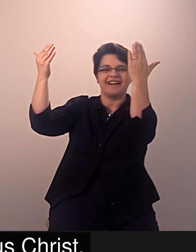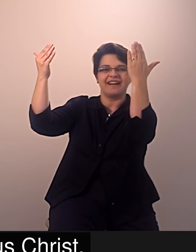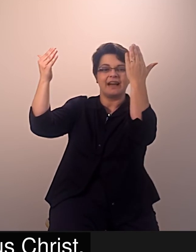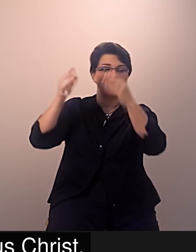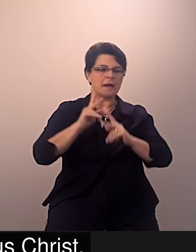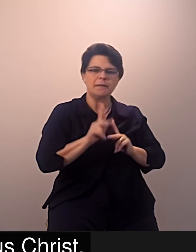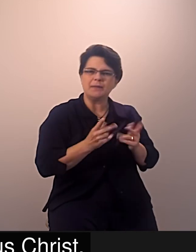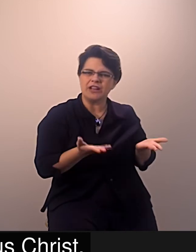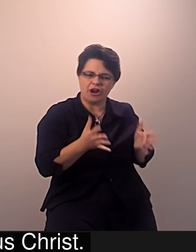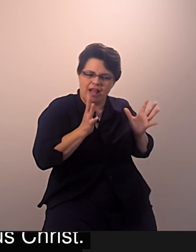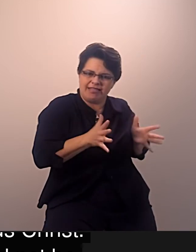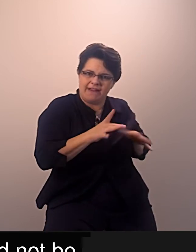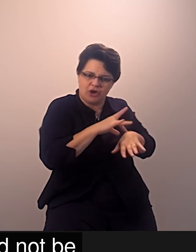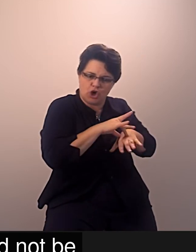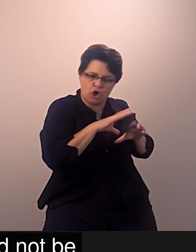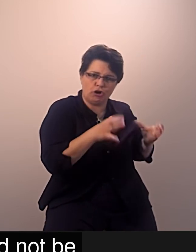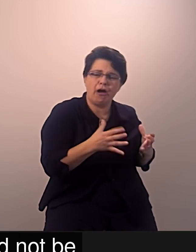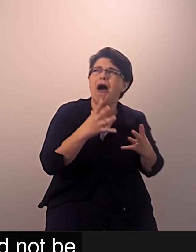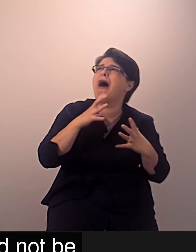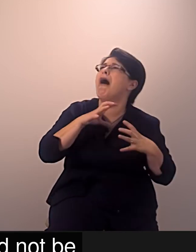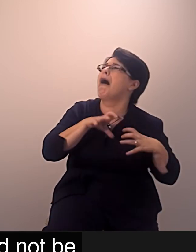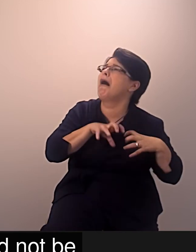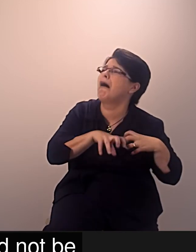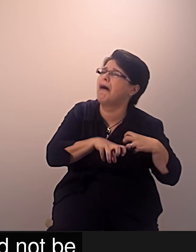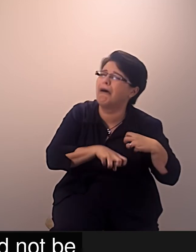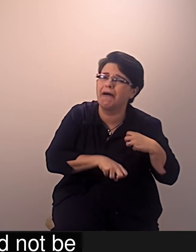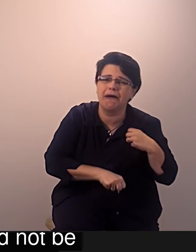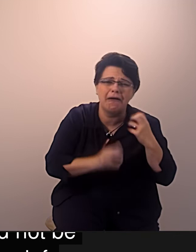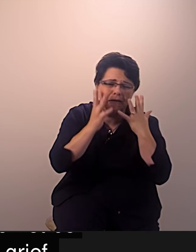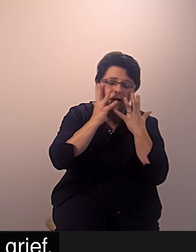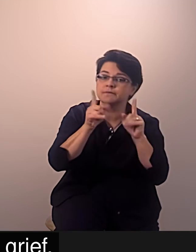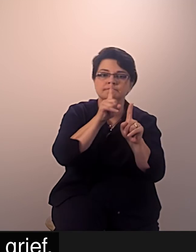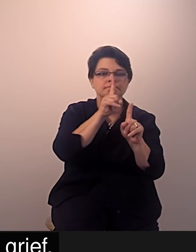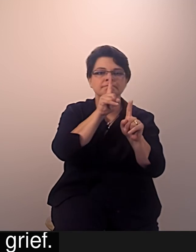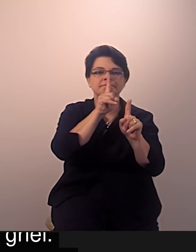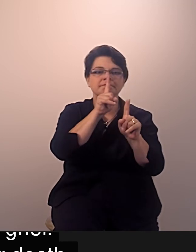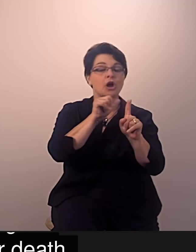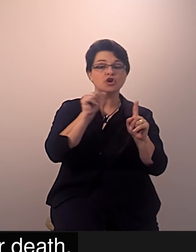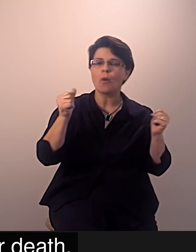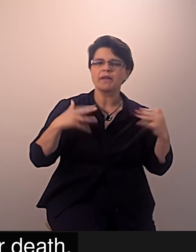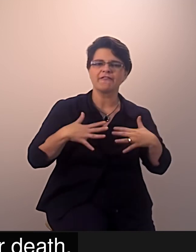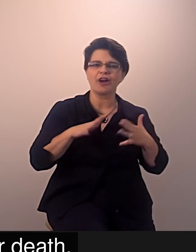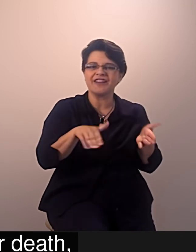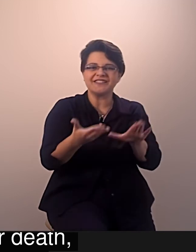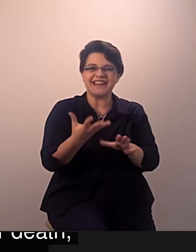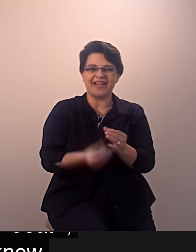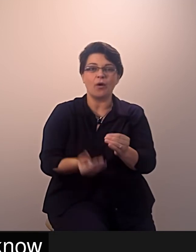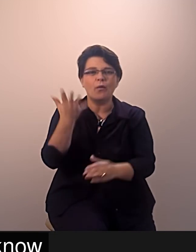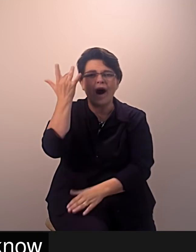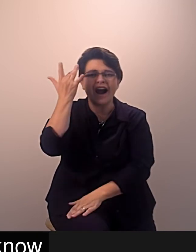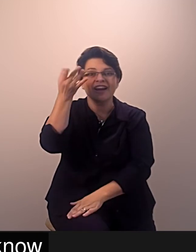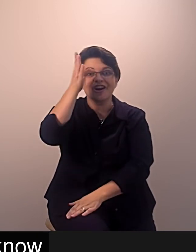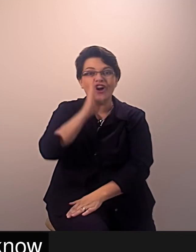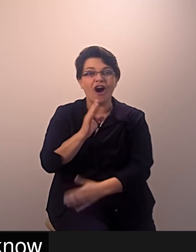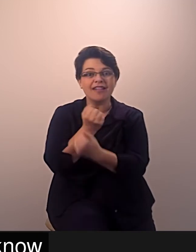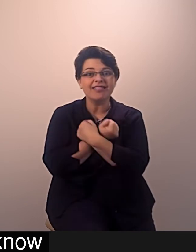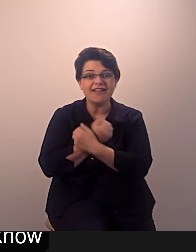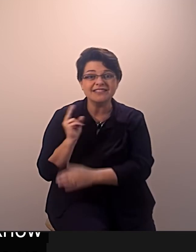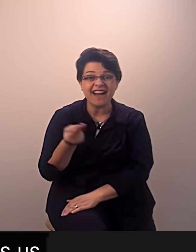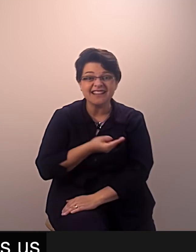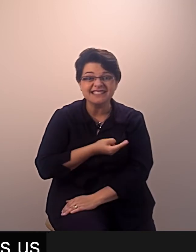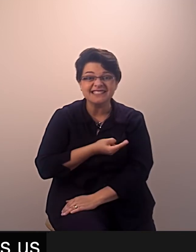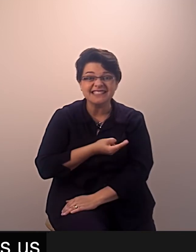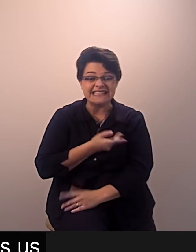be overcome with grief. We must not fear death, because we know that God loves us and has saved us